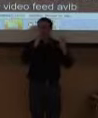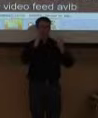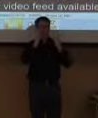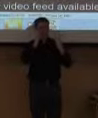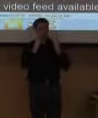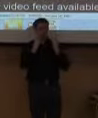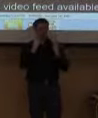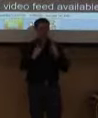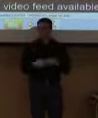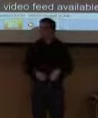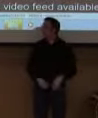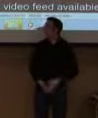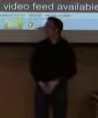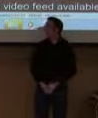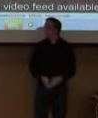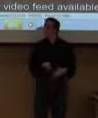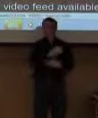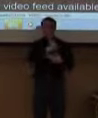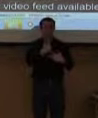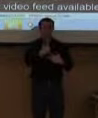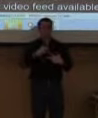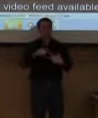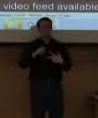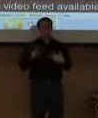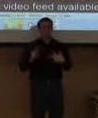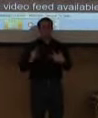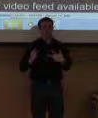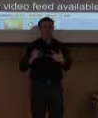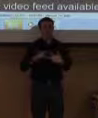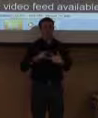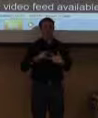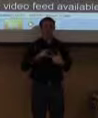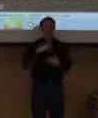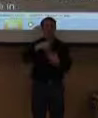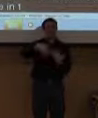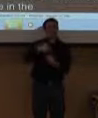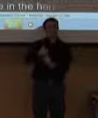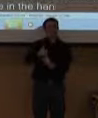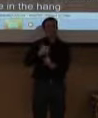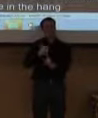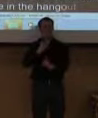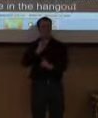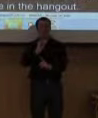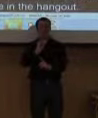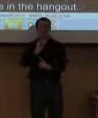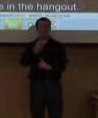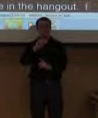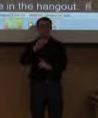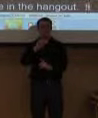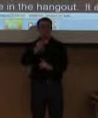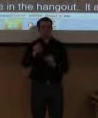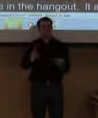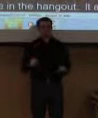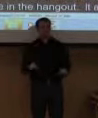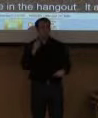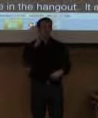Hangout. The second is that the Hangout itself has microphone capability. So if a